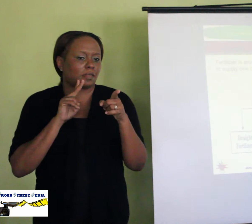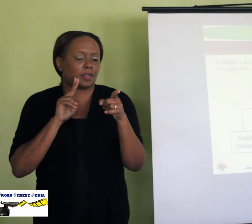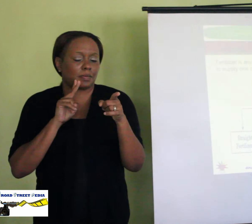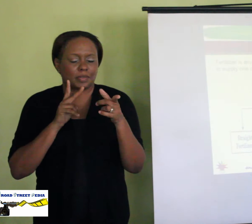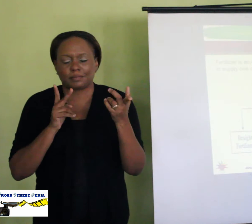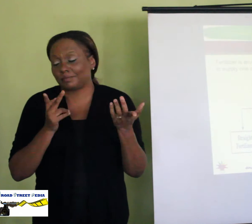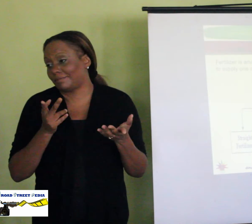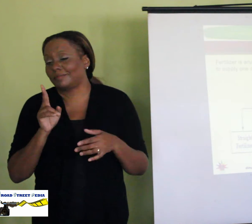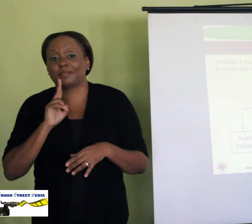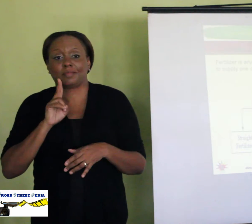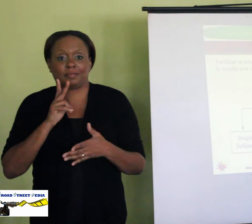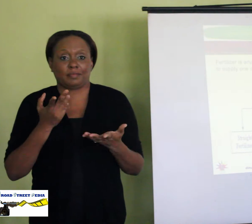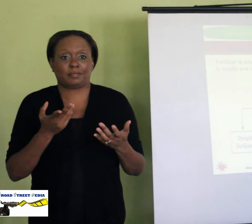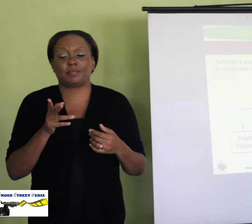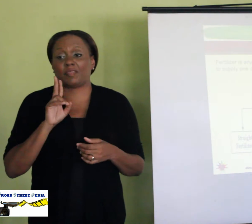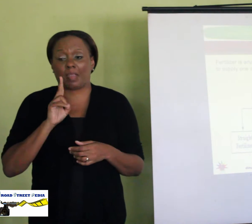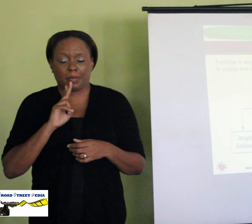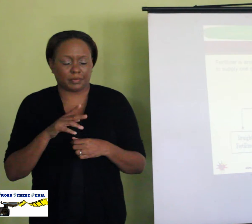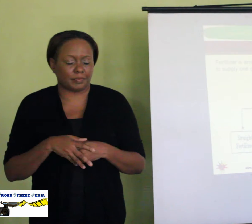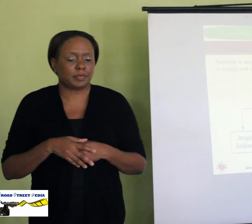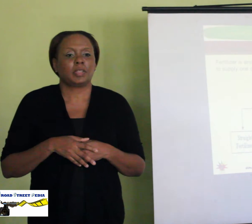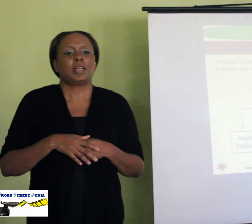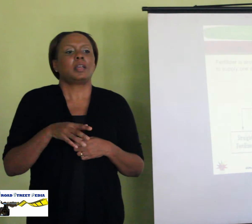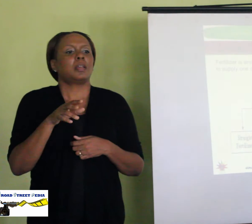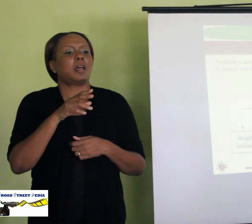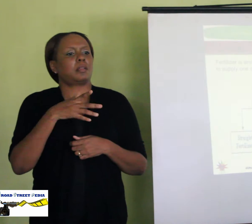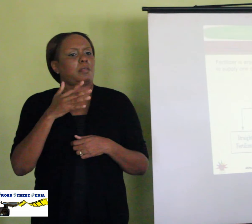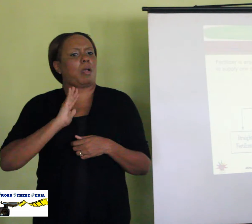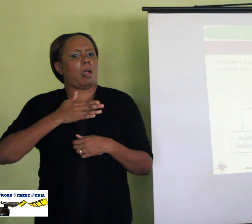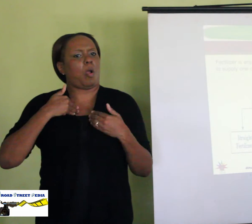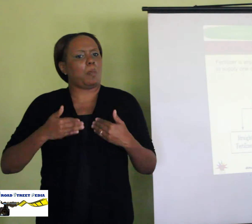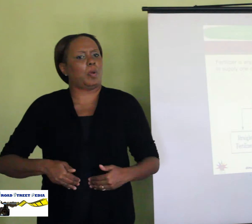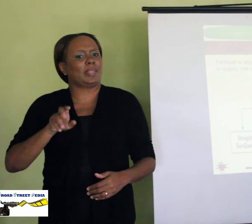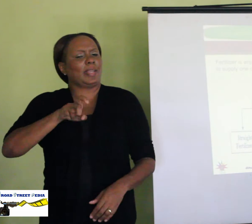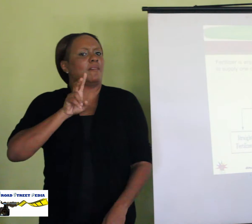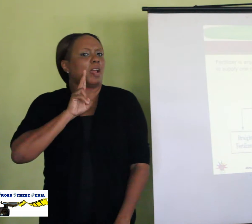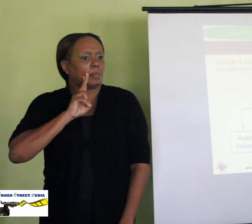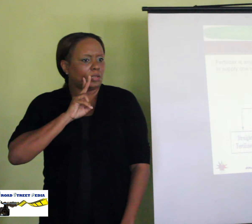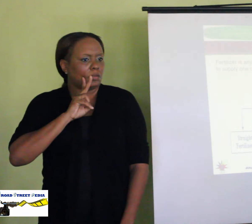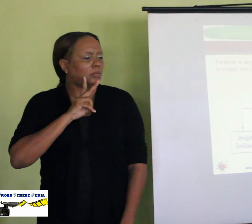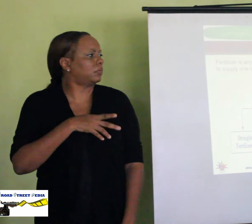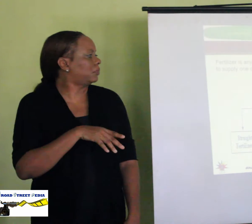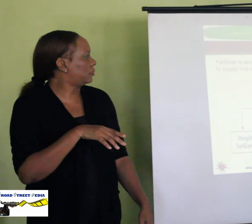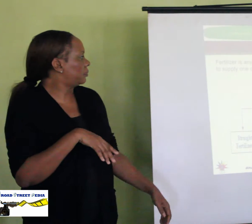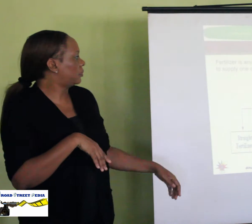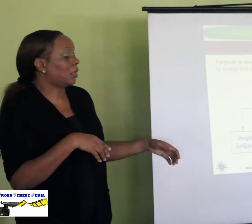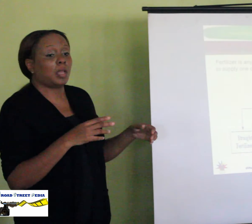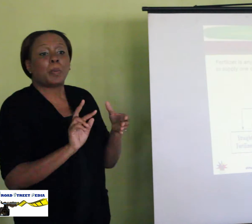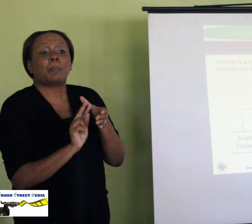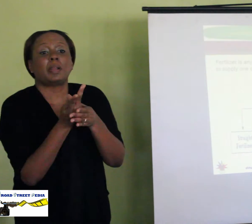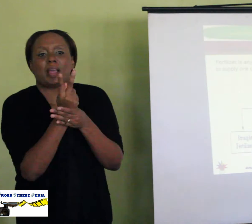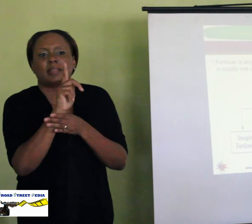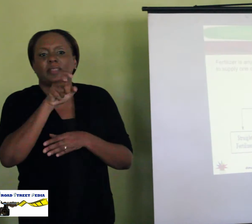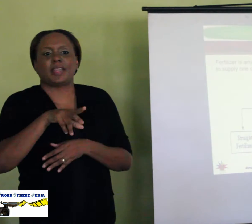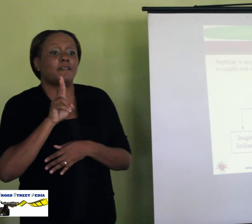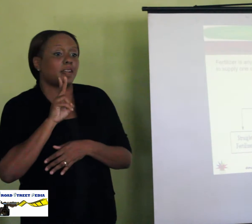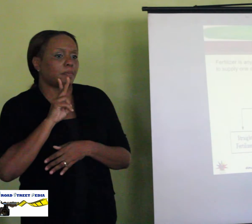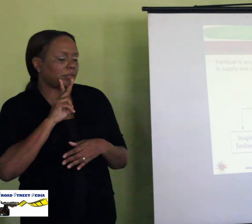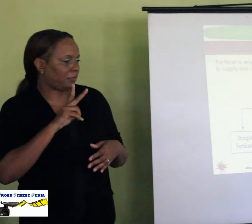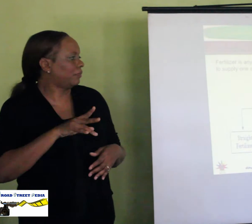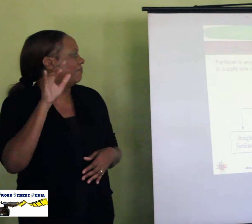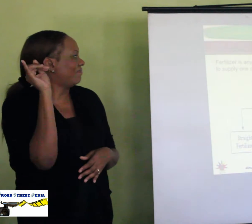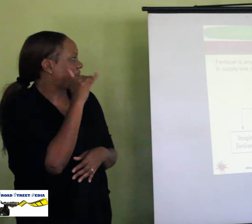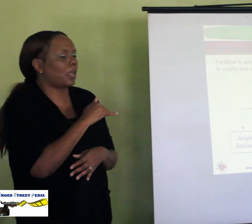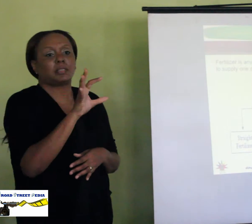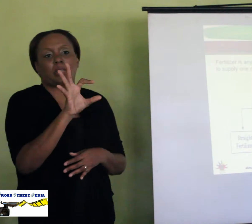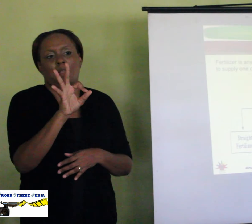used to condition the soil. And we have natural fertilizers, which may be like